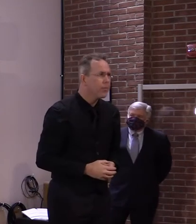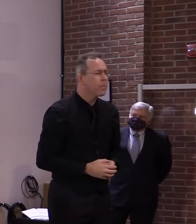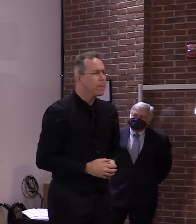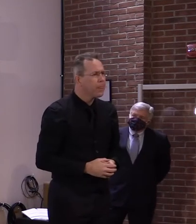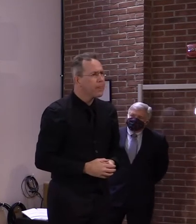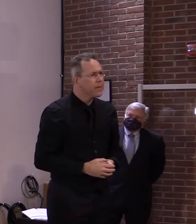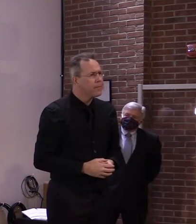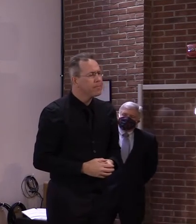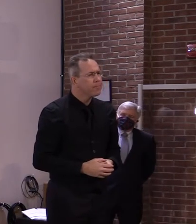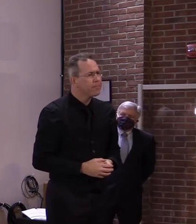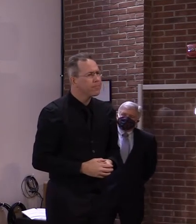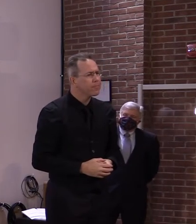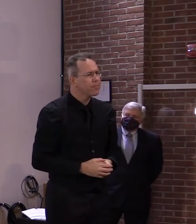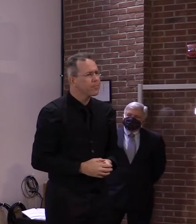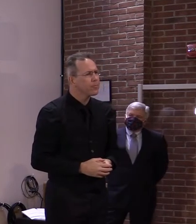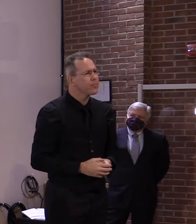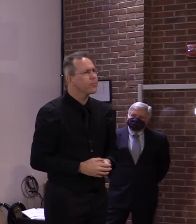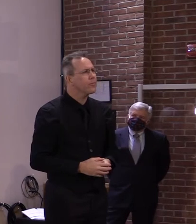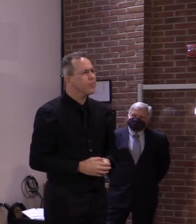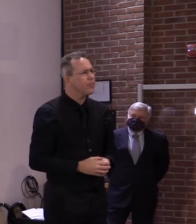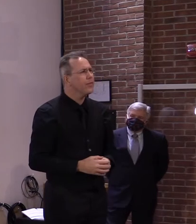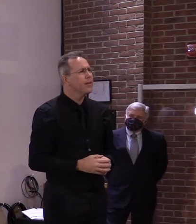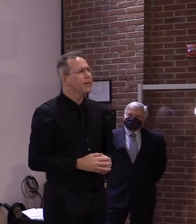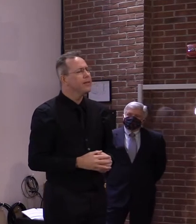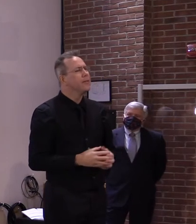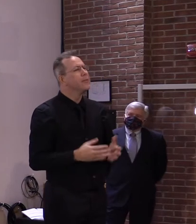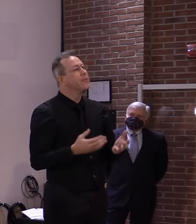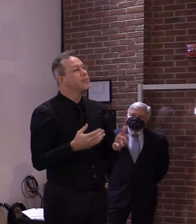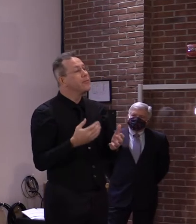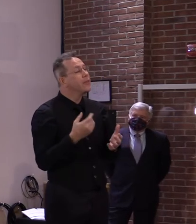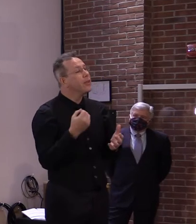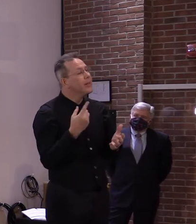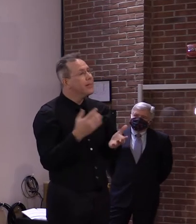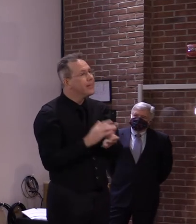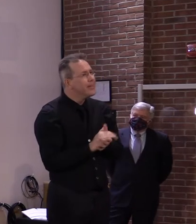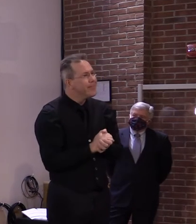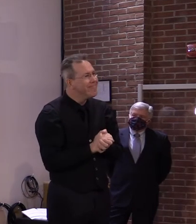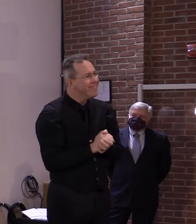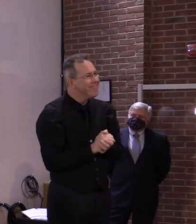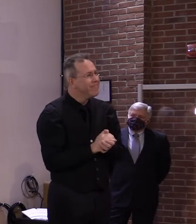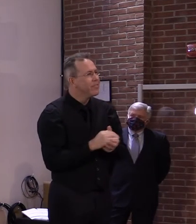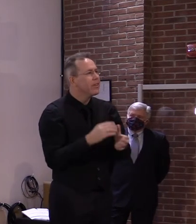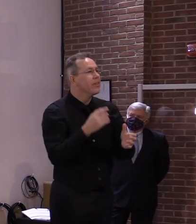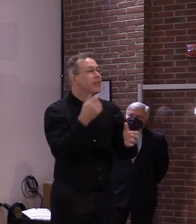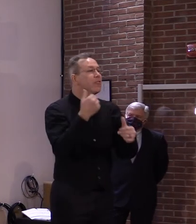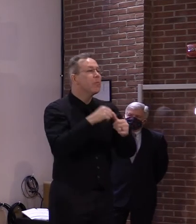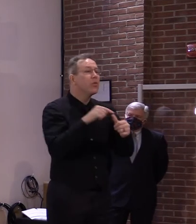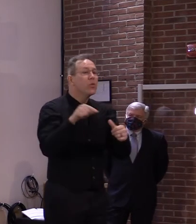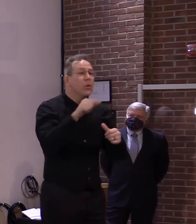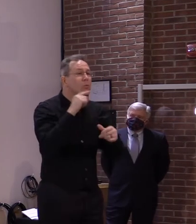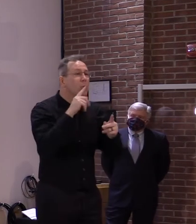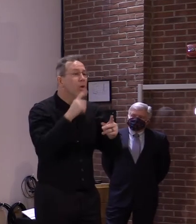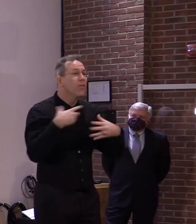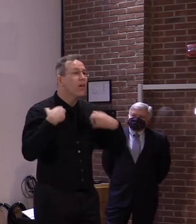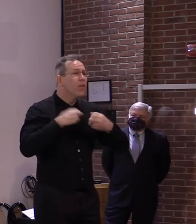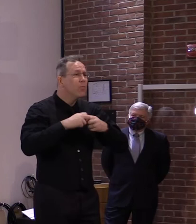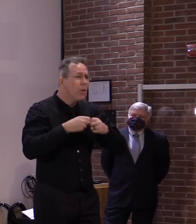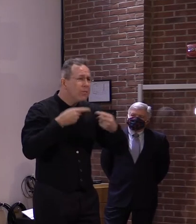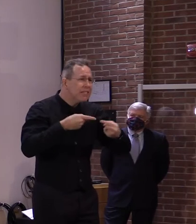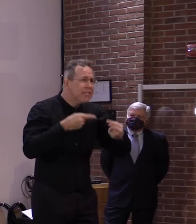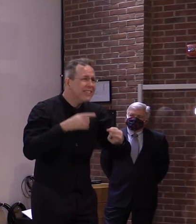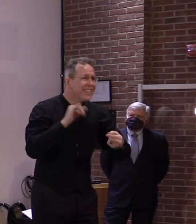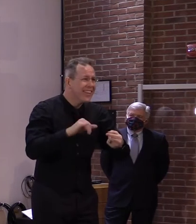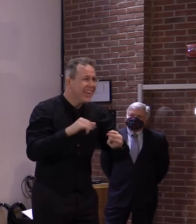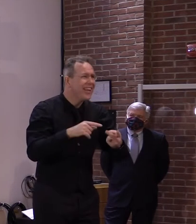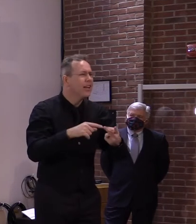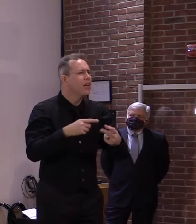state so it's not like having a chronic condition and i prefer to call it having a high risk condition because not